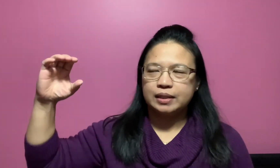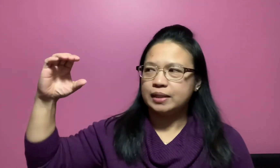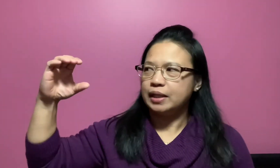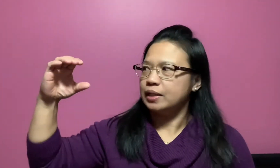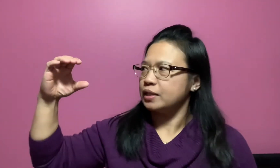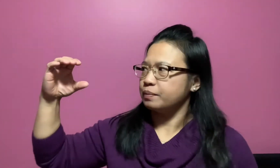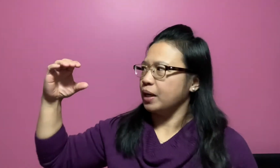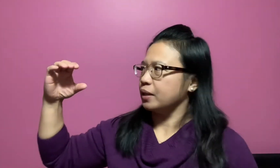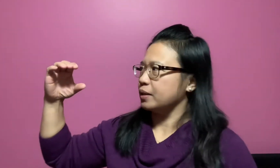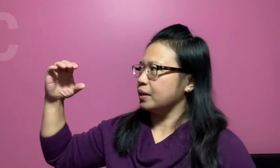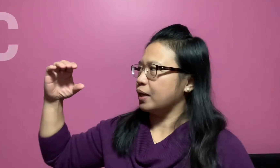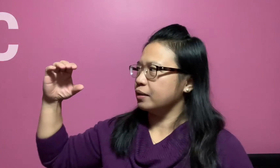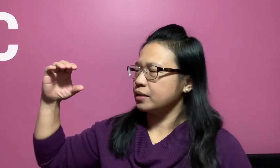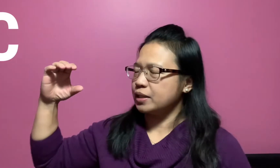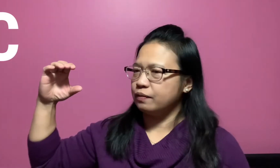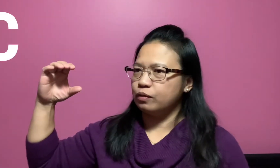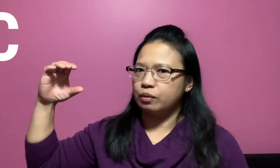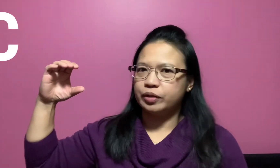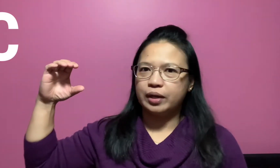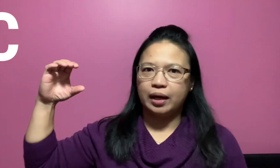C, just make a letter C form on your hand.